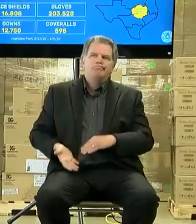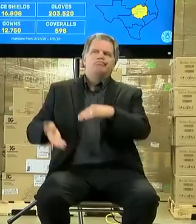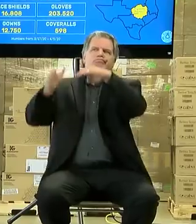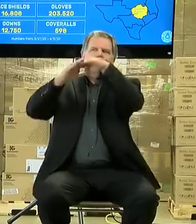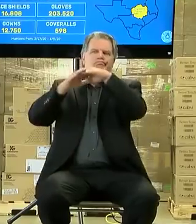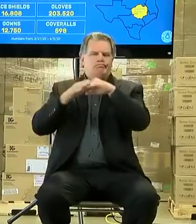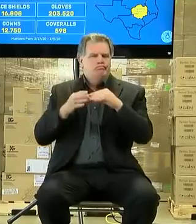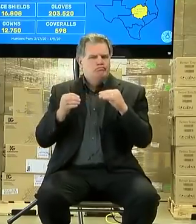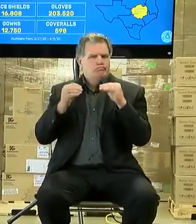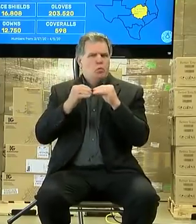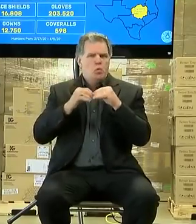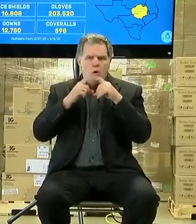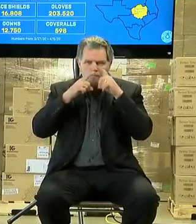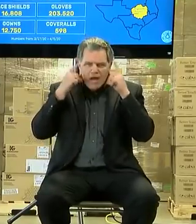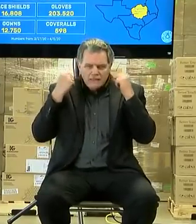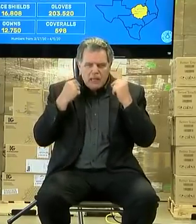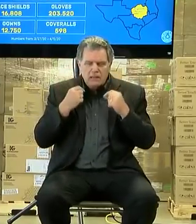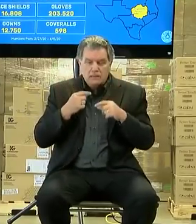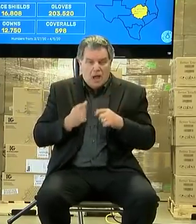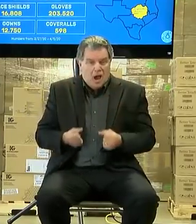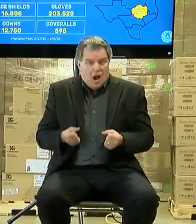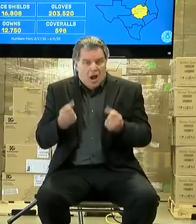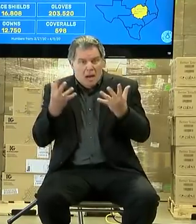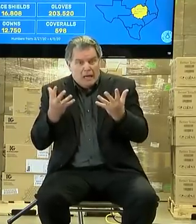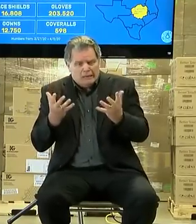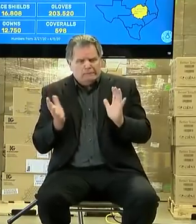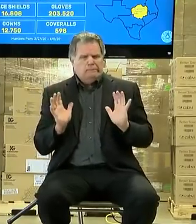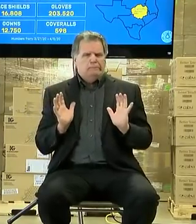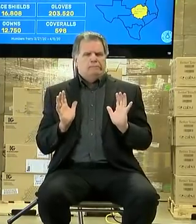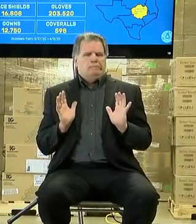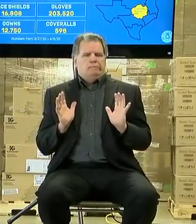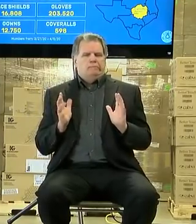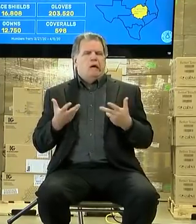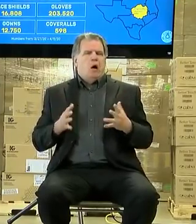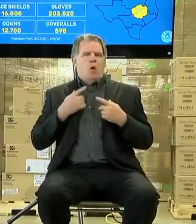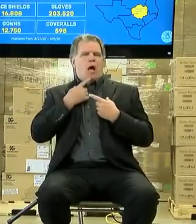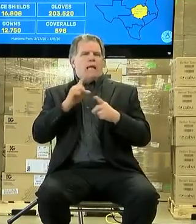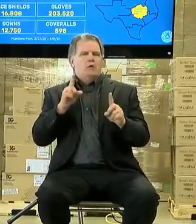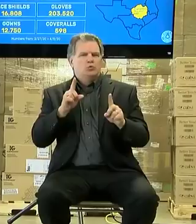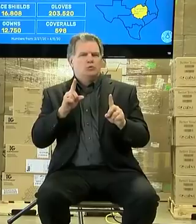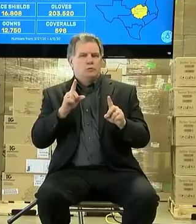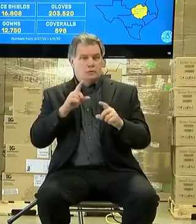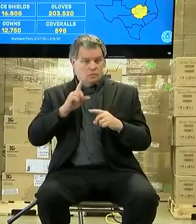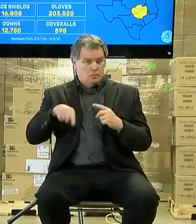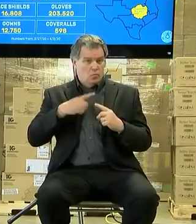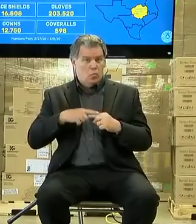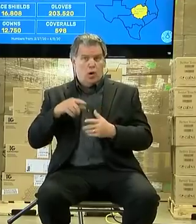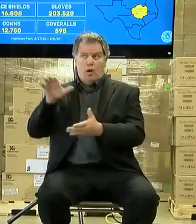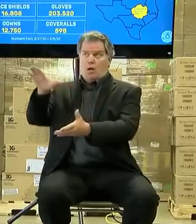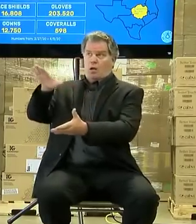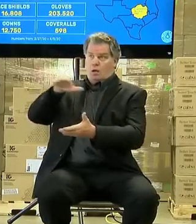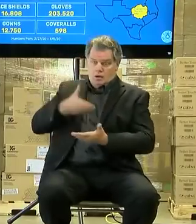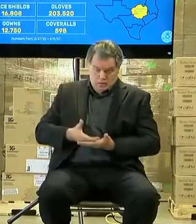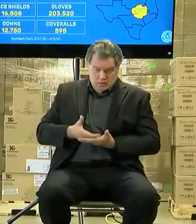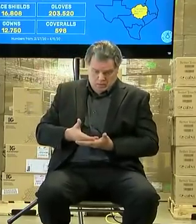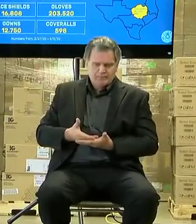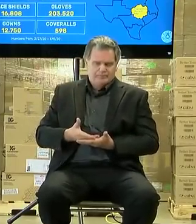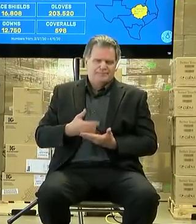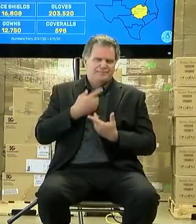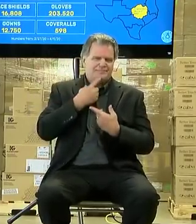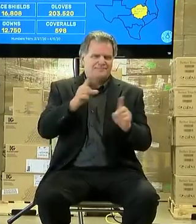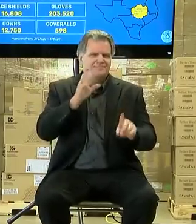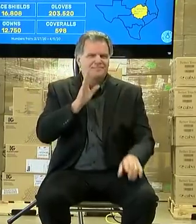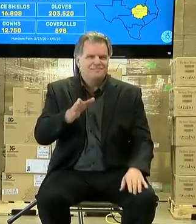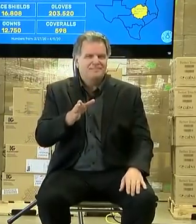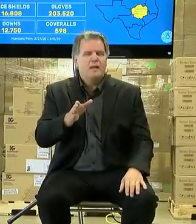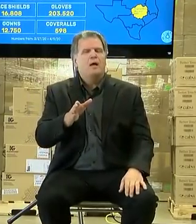number coming in that I don't want to get ahead of things, because I don't want to announce it until I have it in hand. But